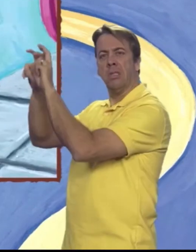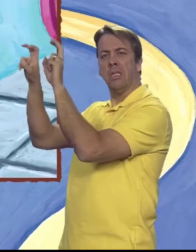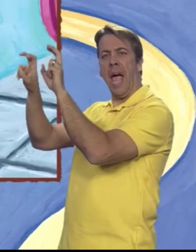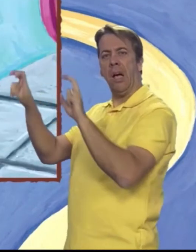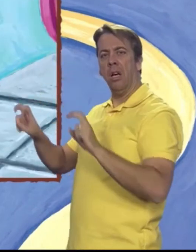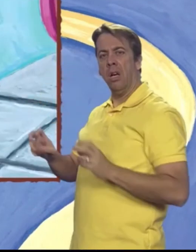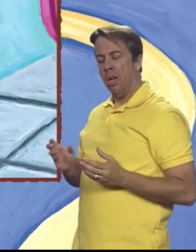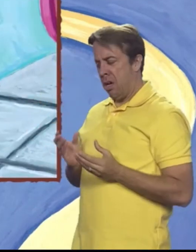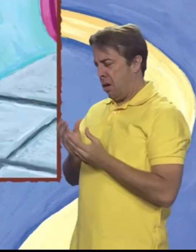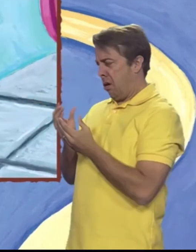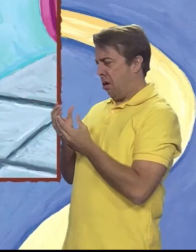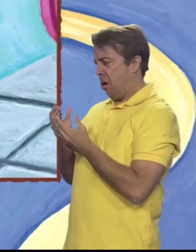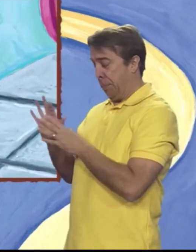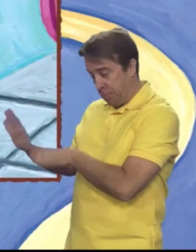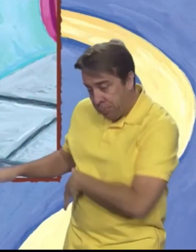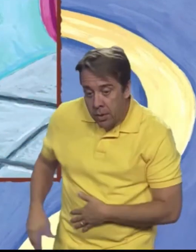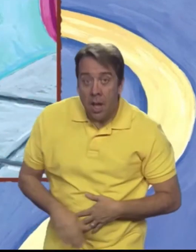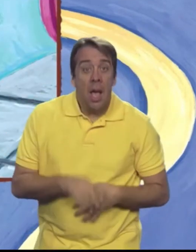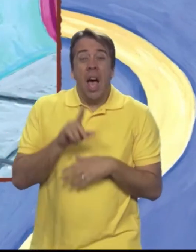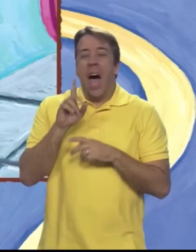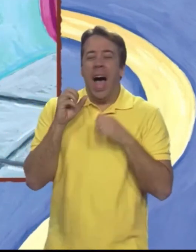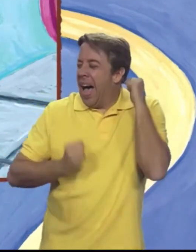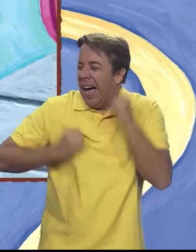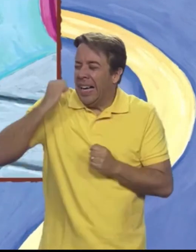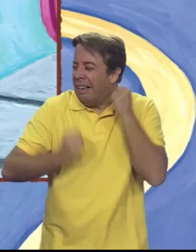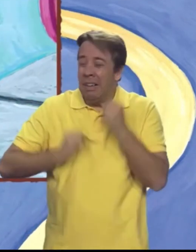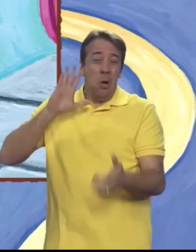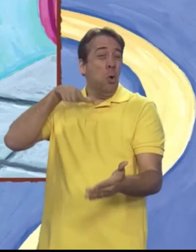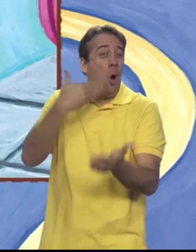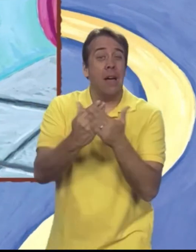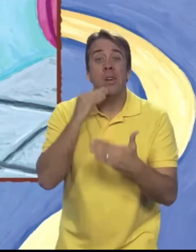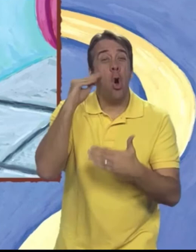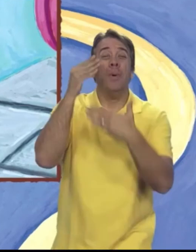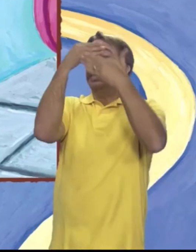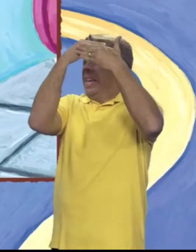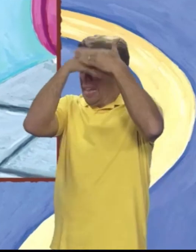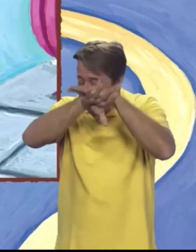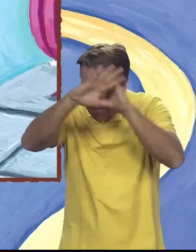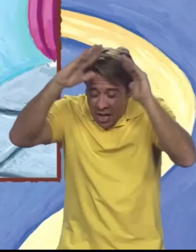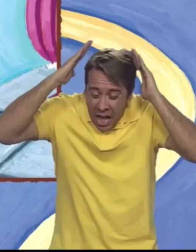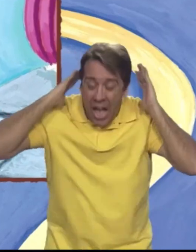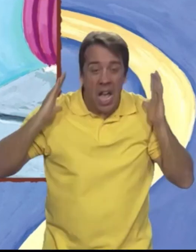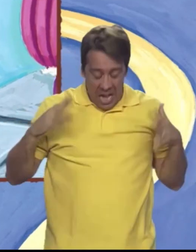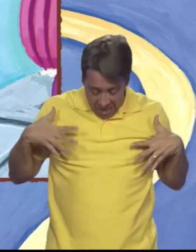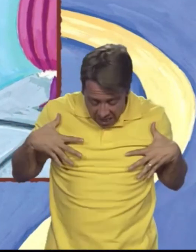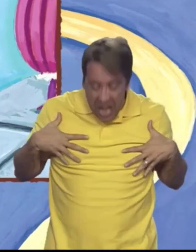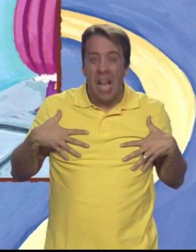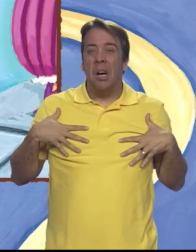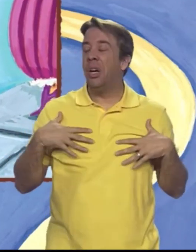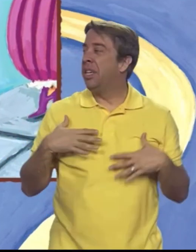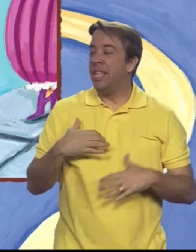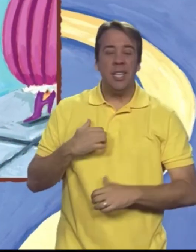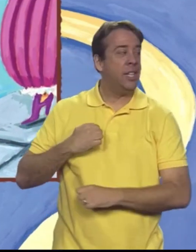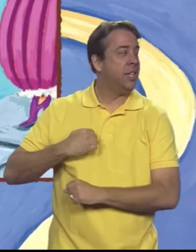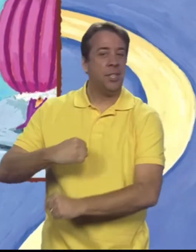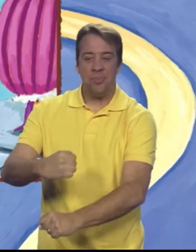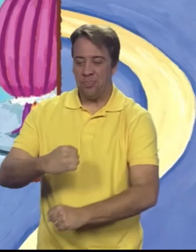Cinderella arrived home and waited for the others. They were full of the things they had seen, and told her